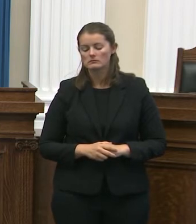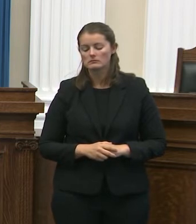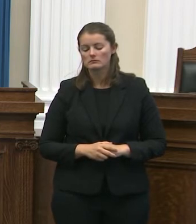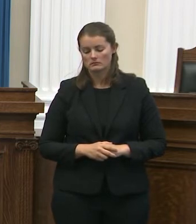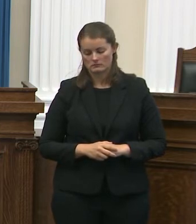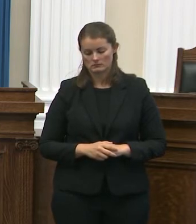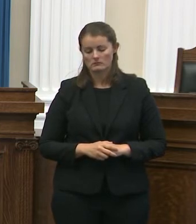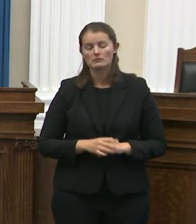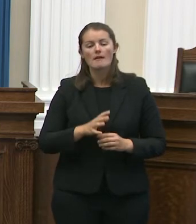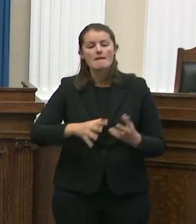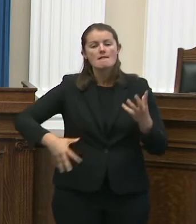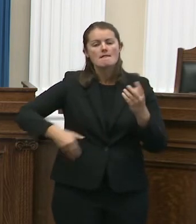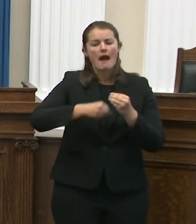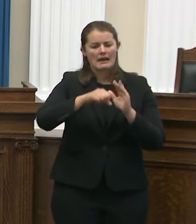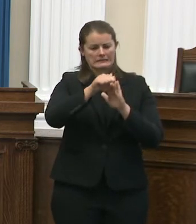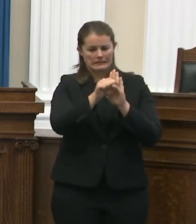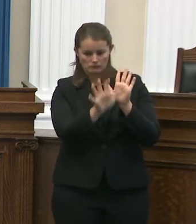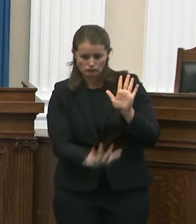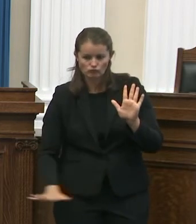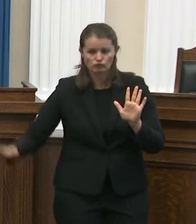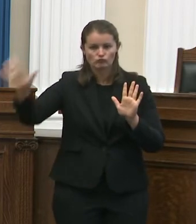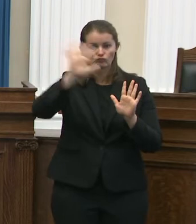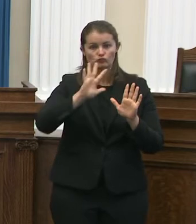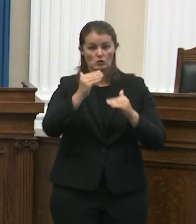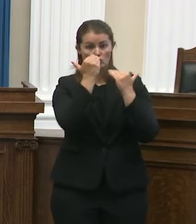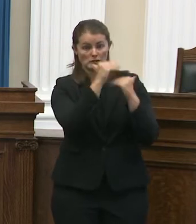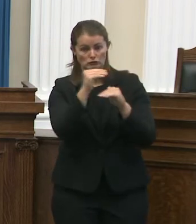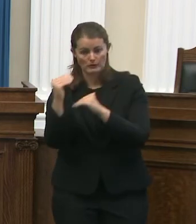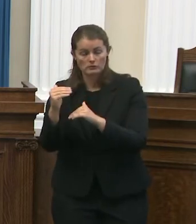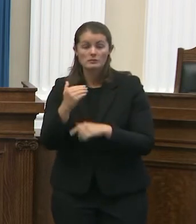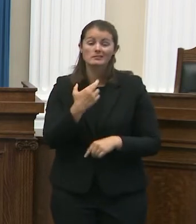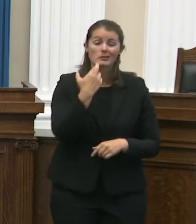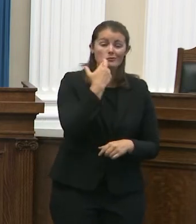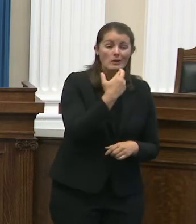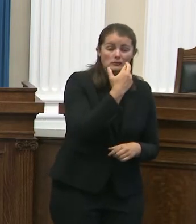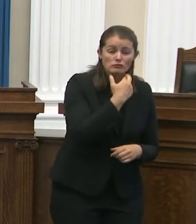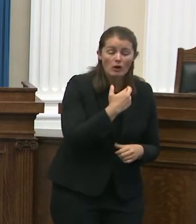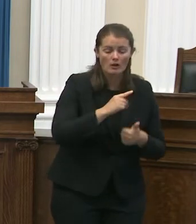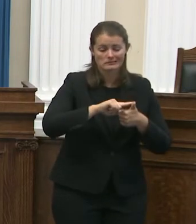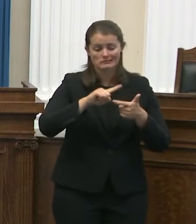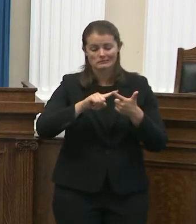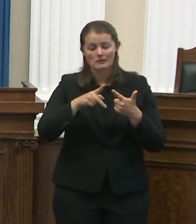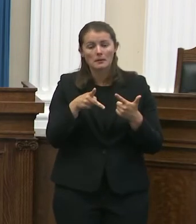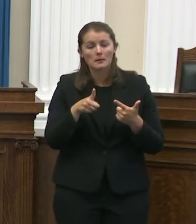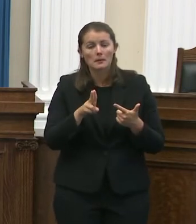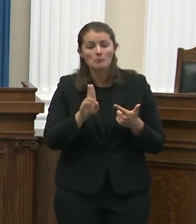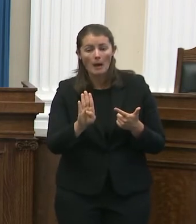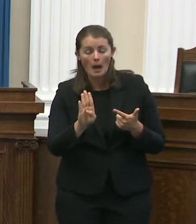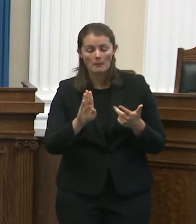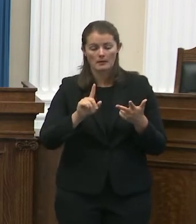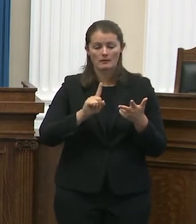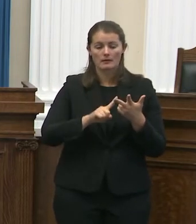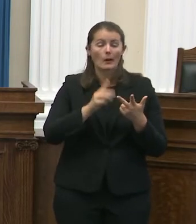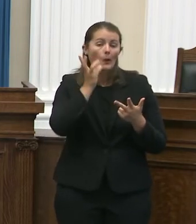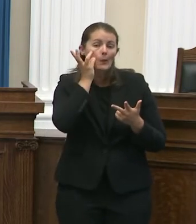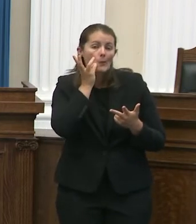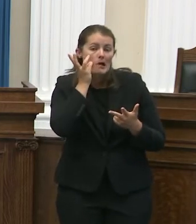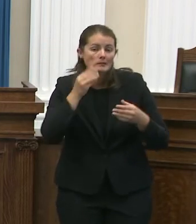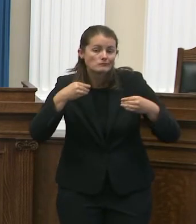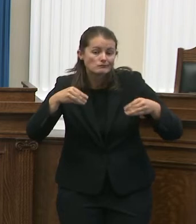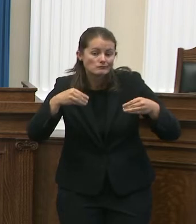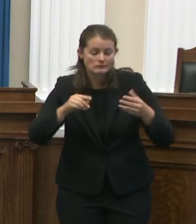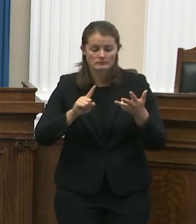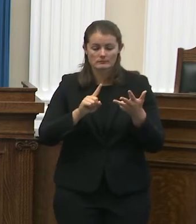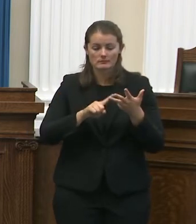All restaurants and other food establishments like pubs, breweries, distilleries, or wineries, which are licensed to serve